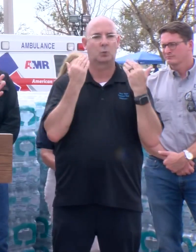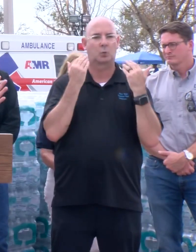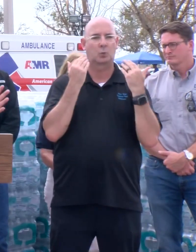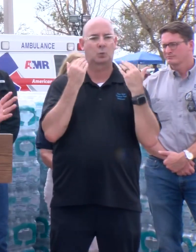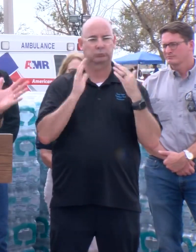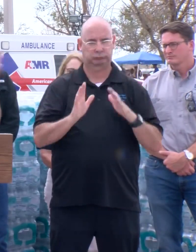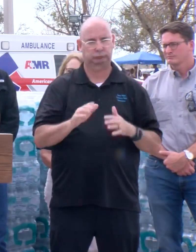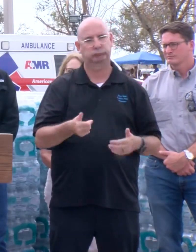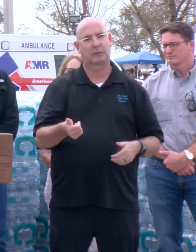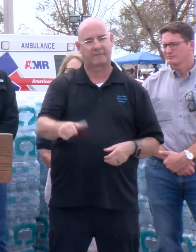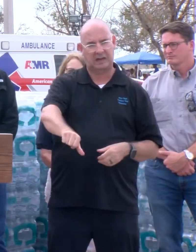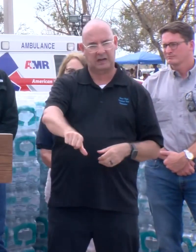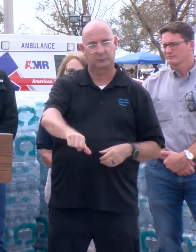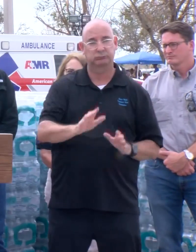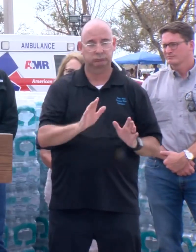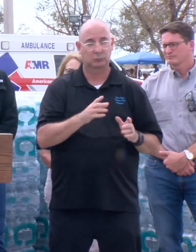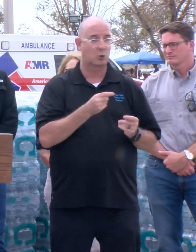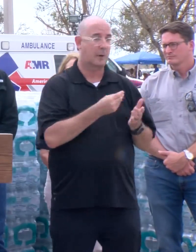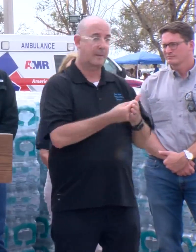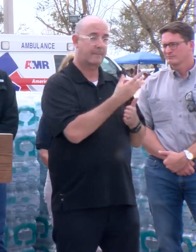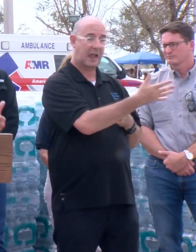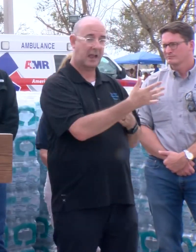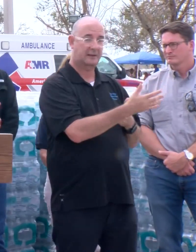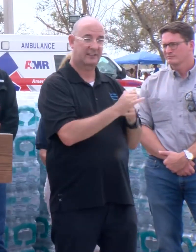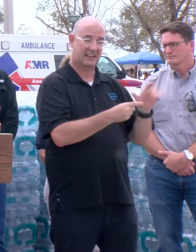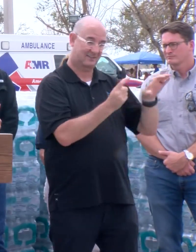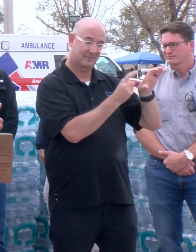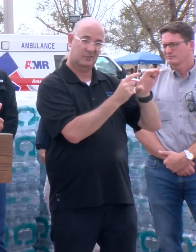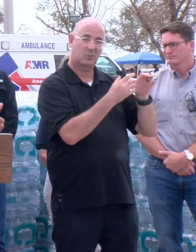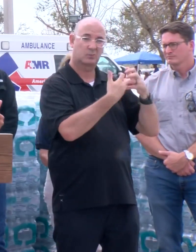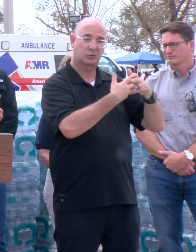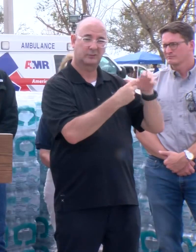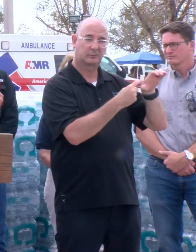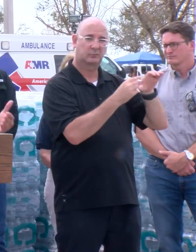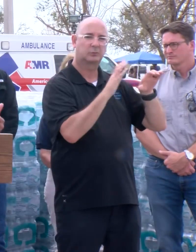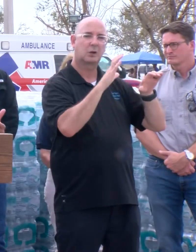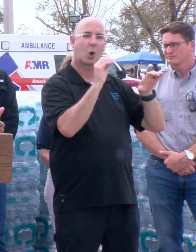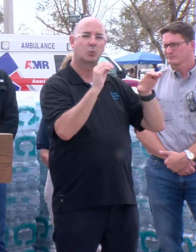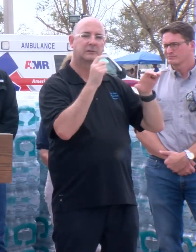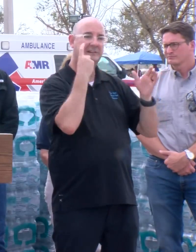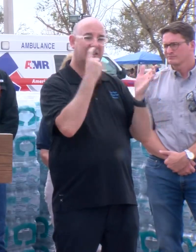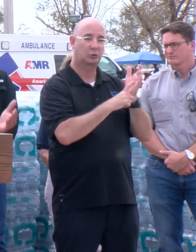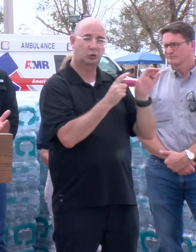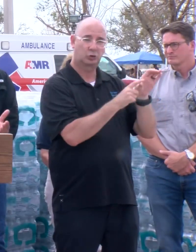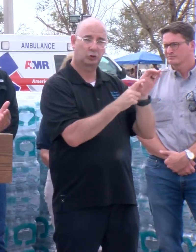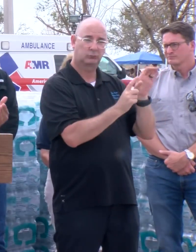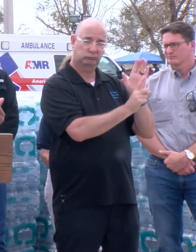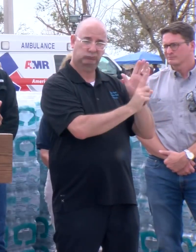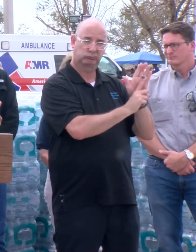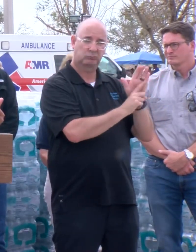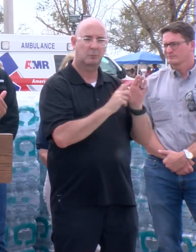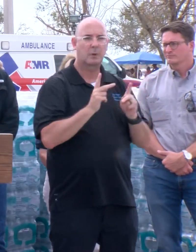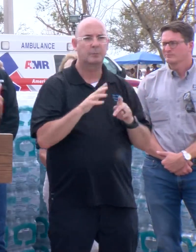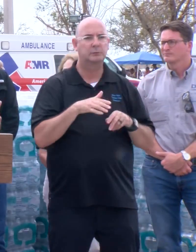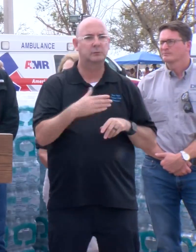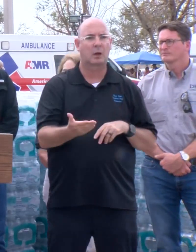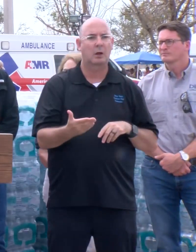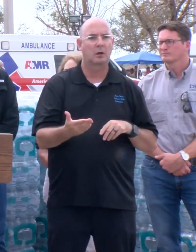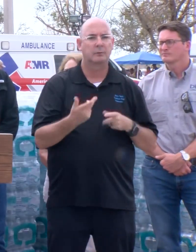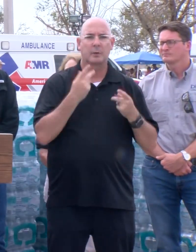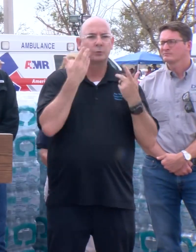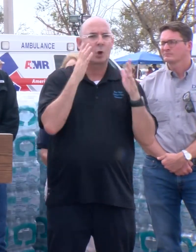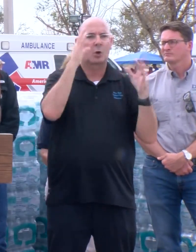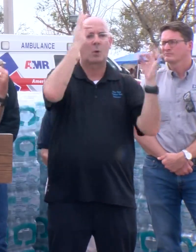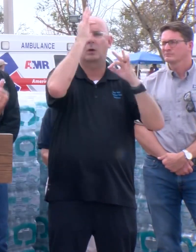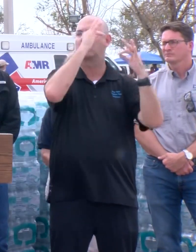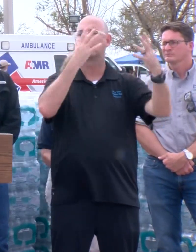have deaths that happen afterwards because people don't know any better. You're struggling. You're looking for answers. So that's what we're here